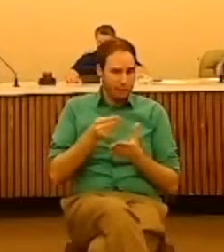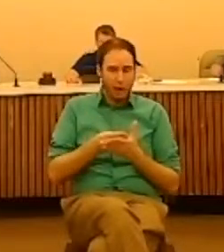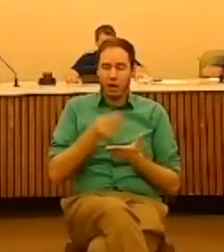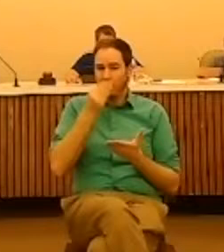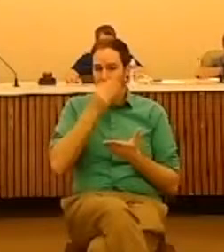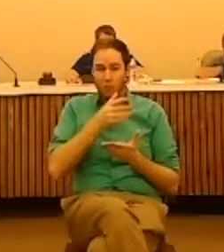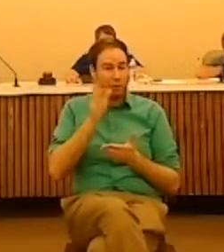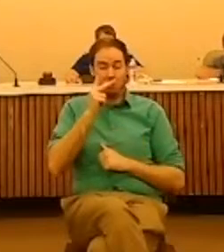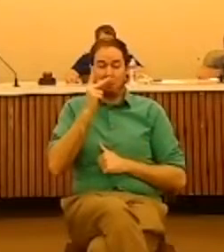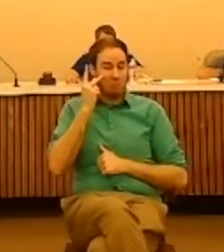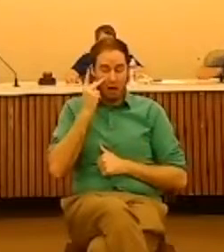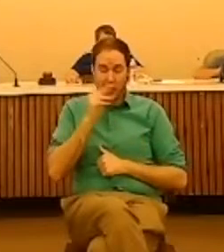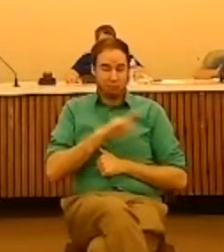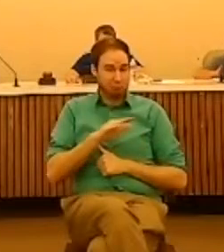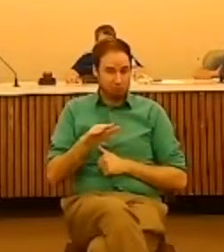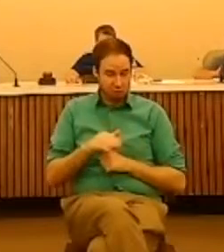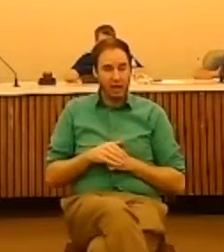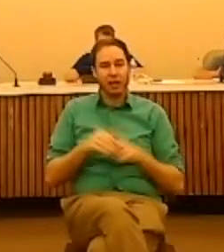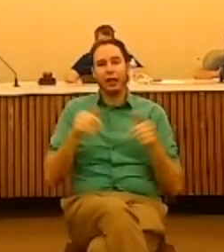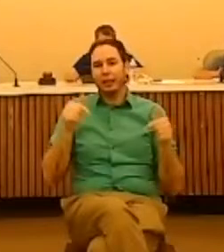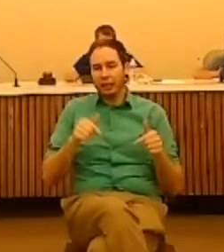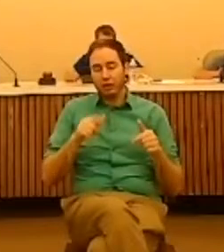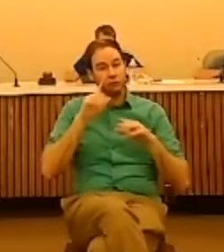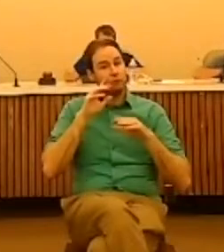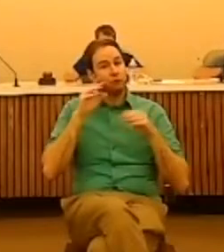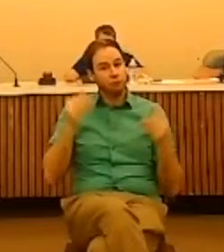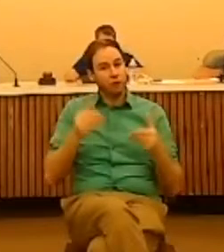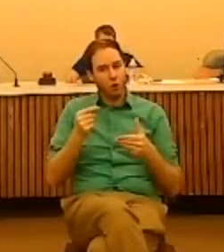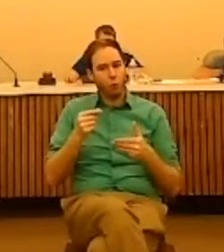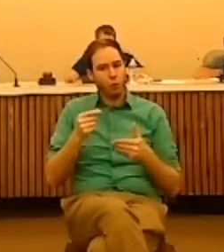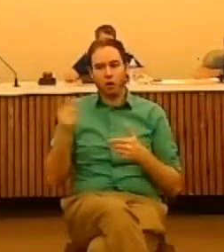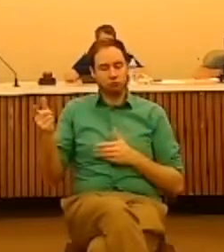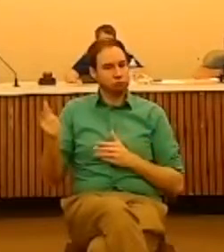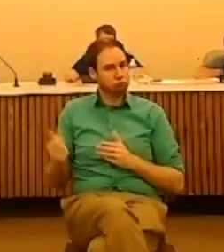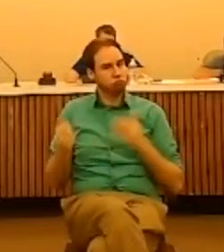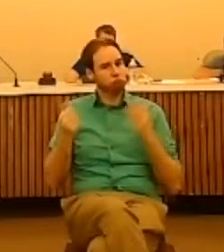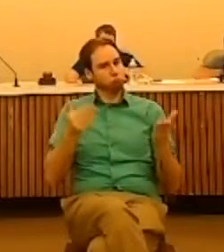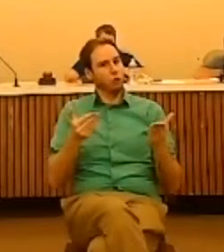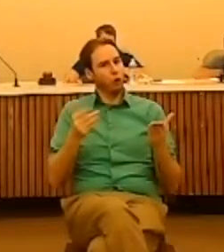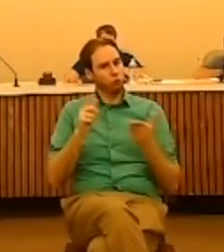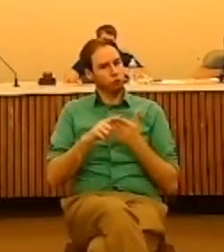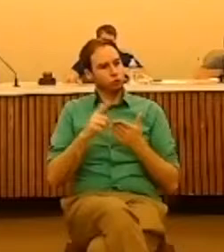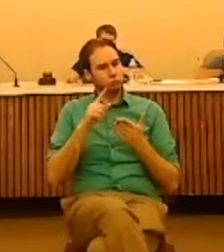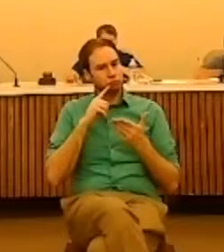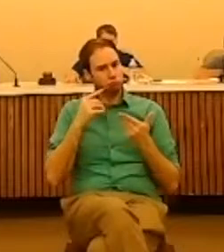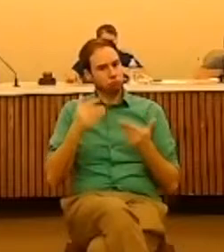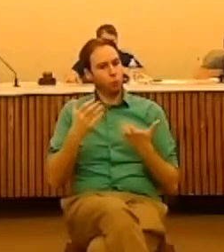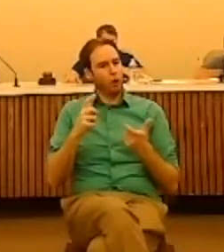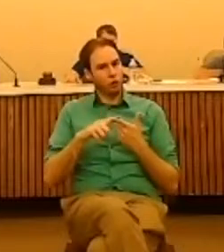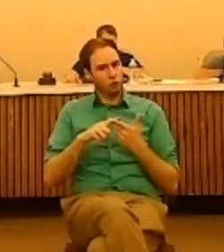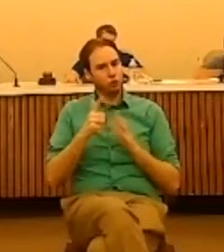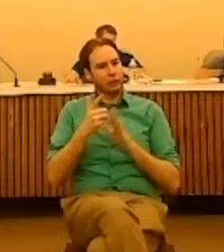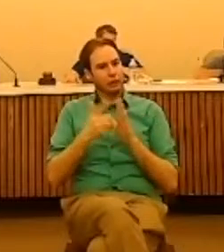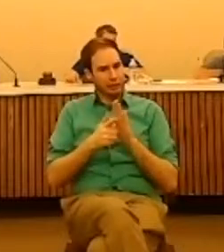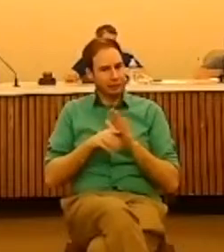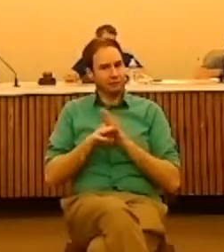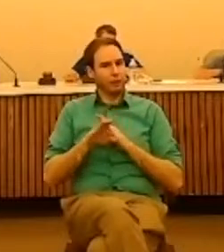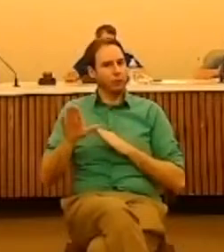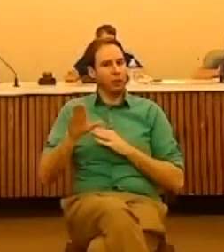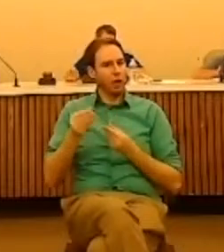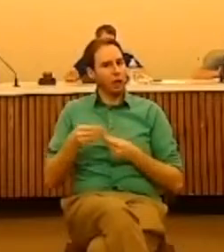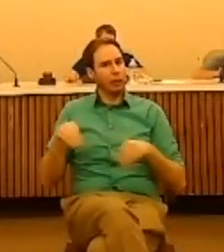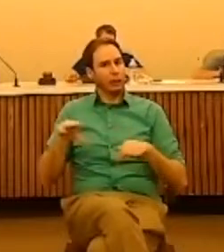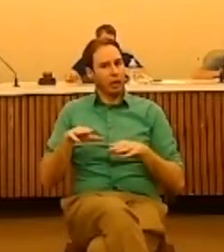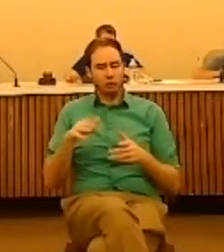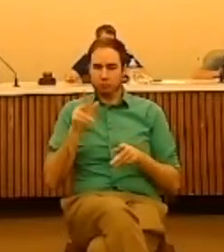about politics. This is about someone's proposing to legally develop their land.